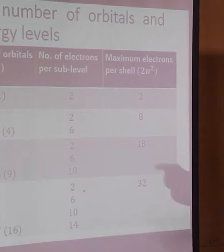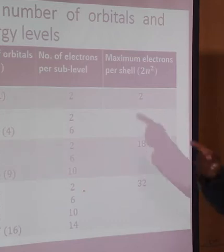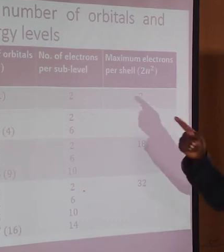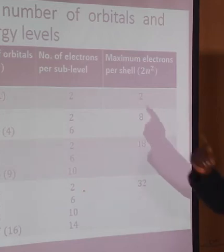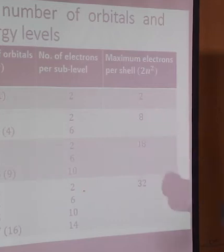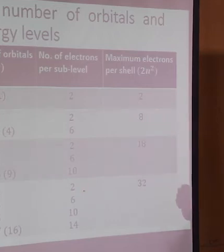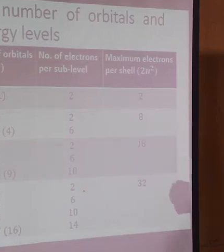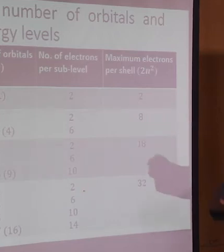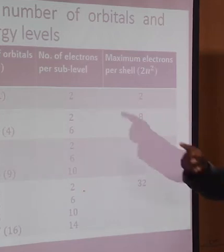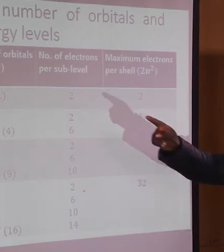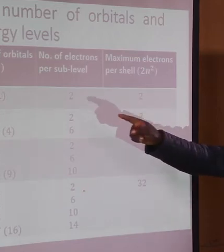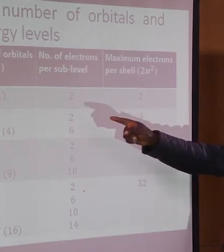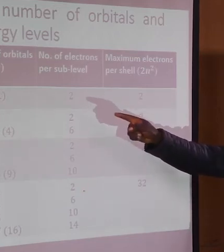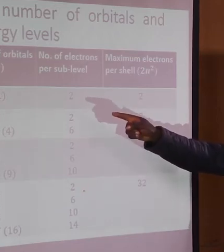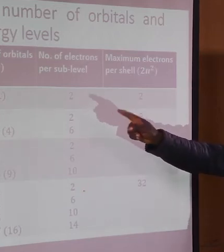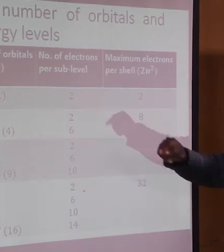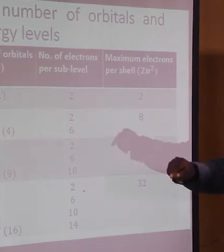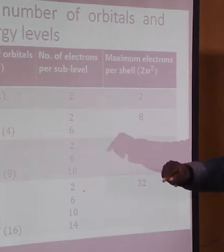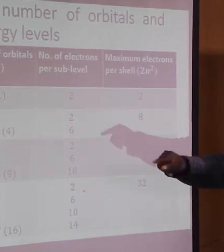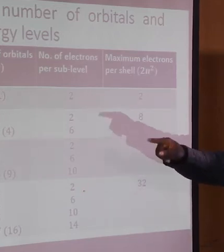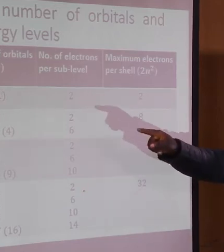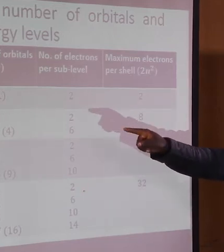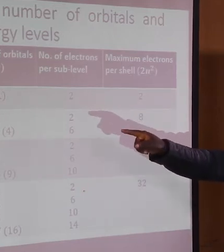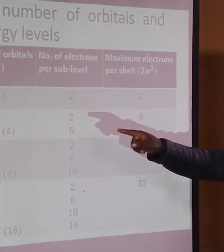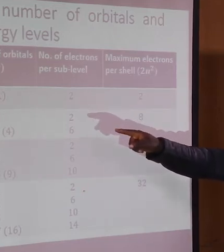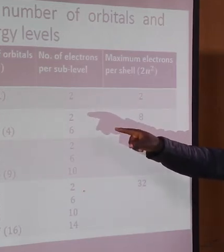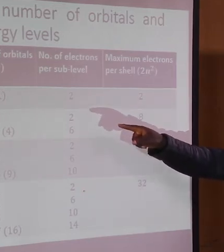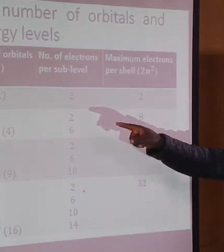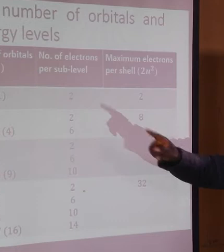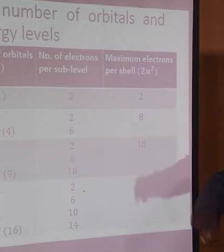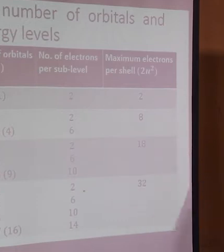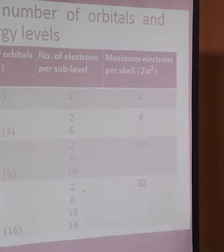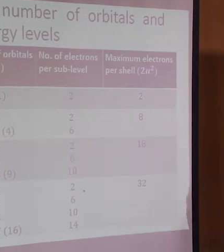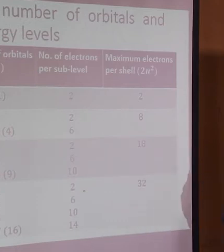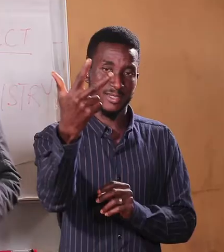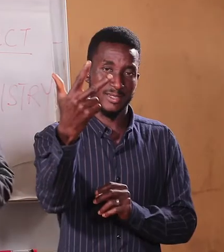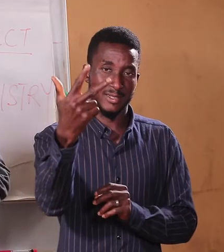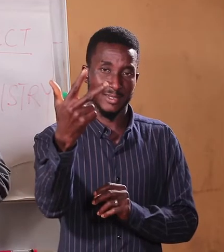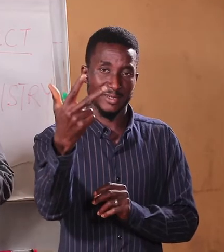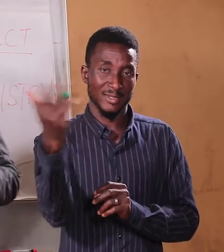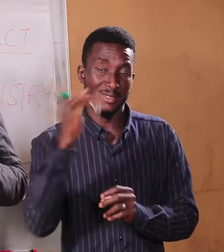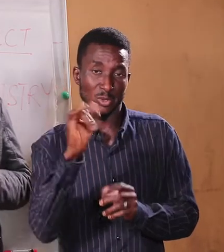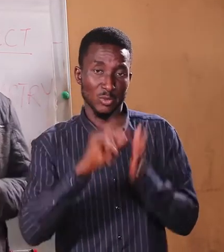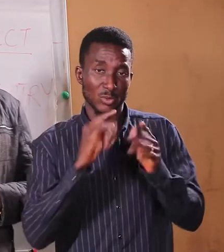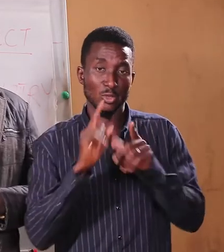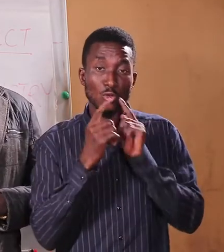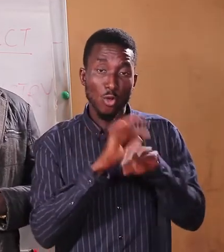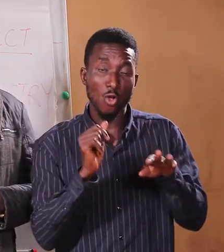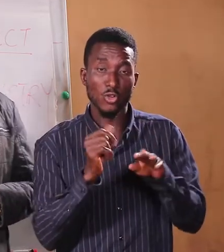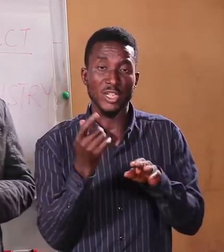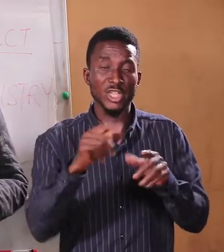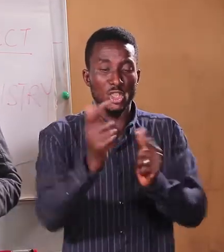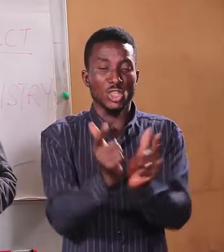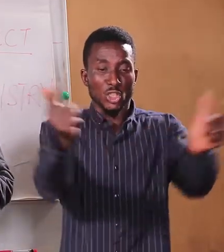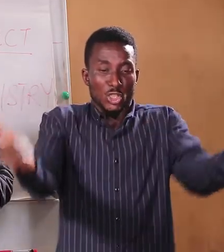that are there are 4, because the 2s is 1 and the 2p are what? Are 3. That's what we call degenerate orbitals